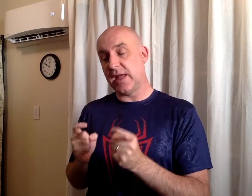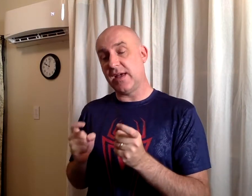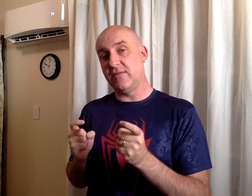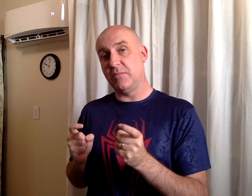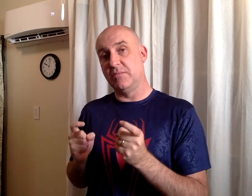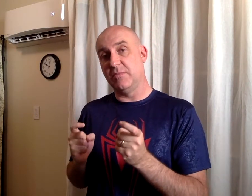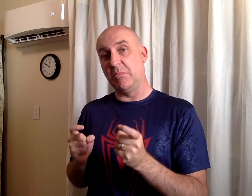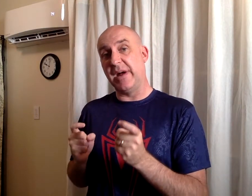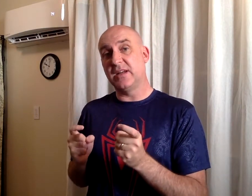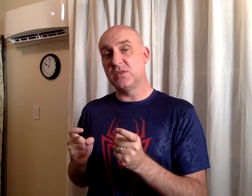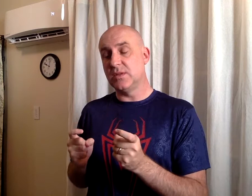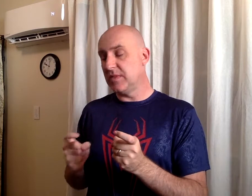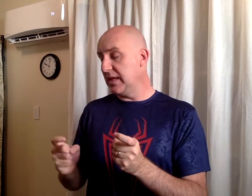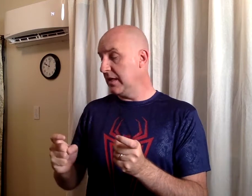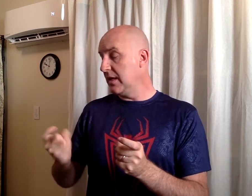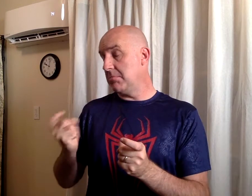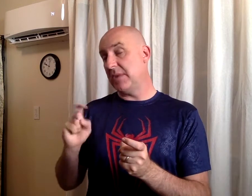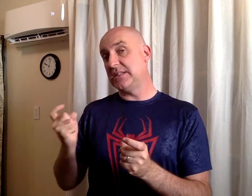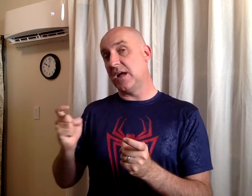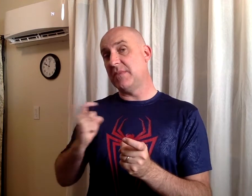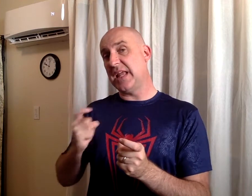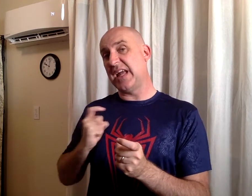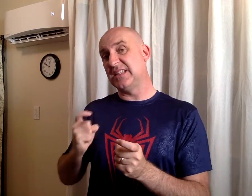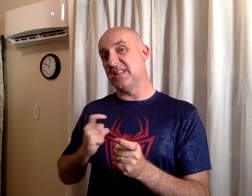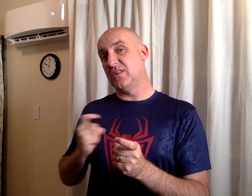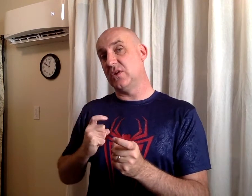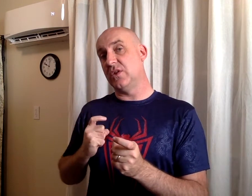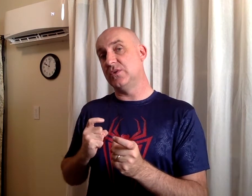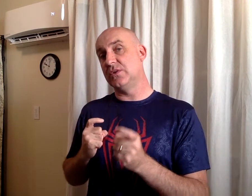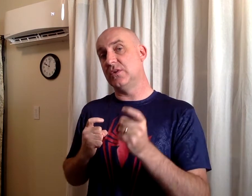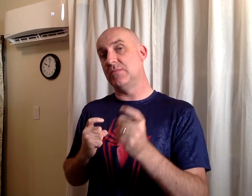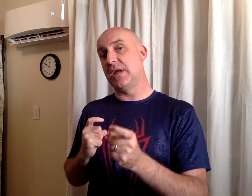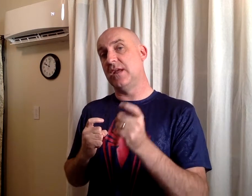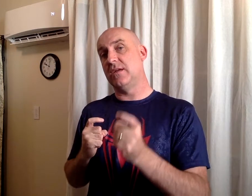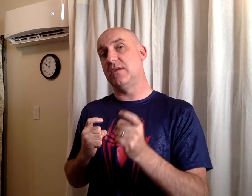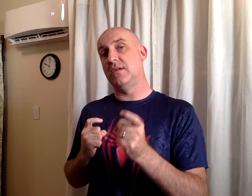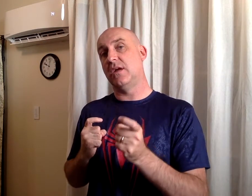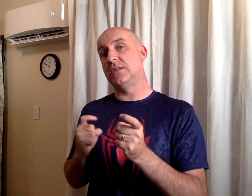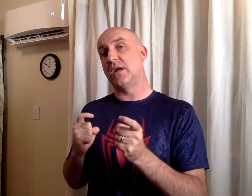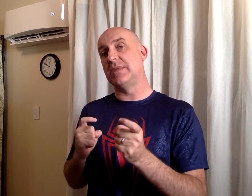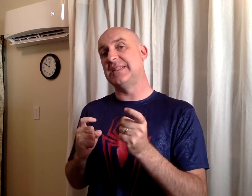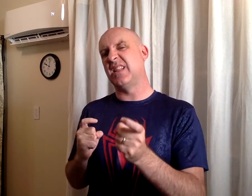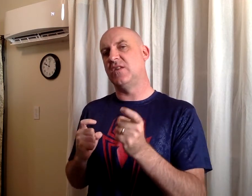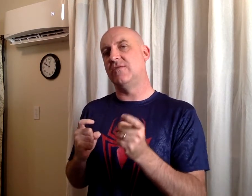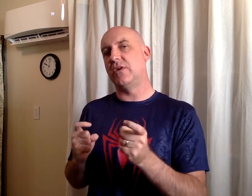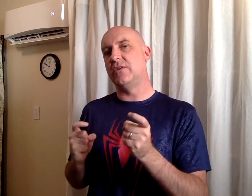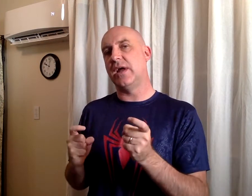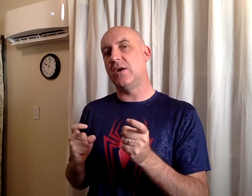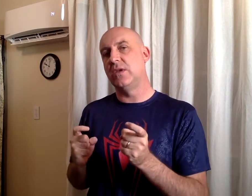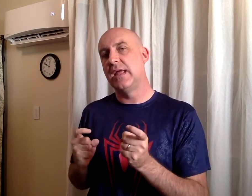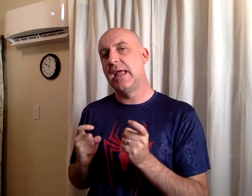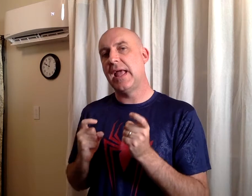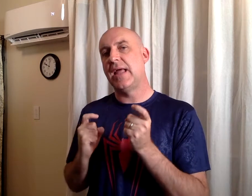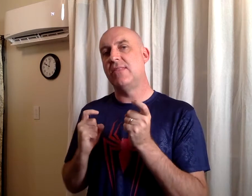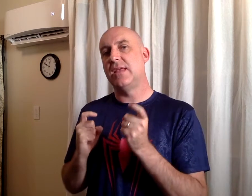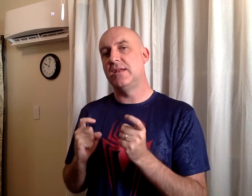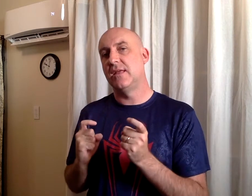have a box or something. My dominant hand is a little closer, and my non-dominant's a little farther out. And then they